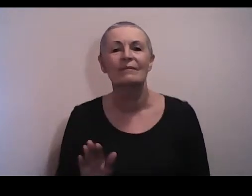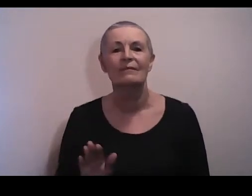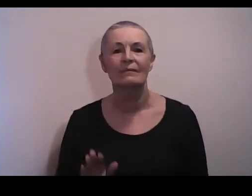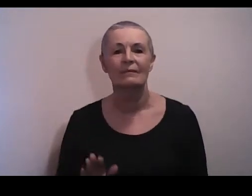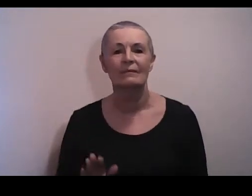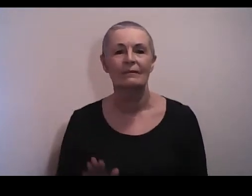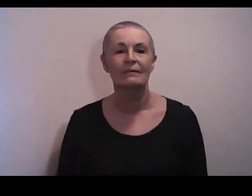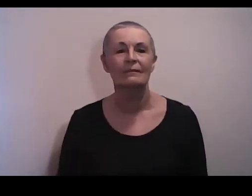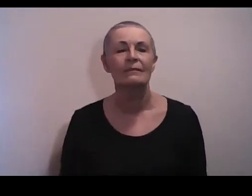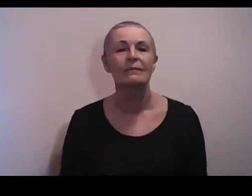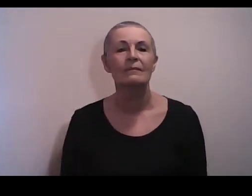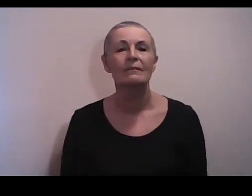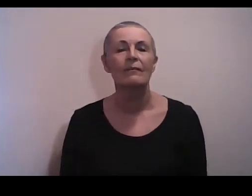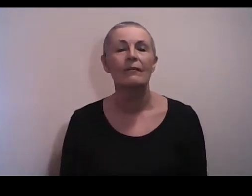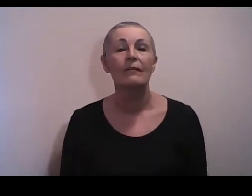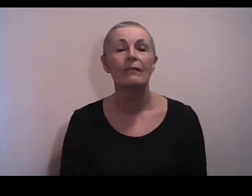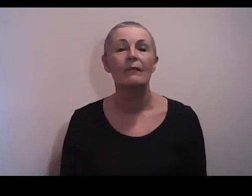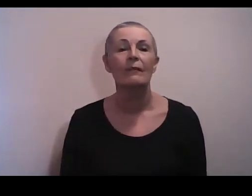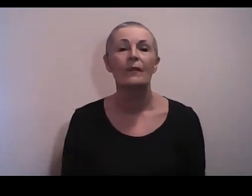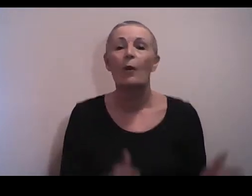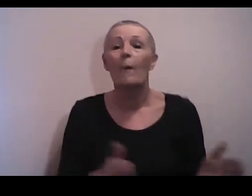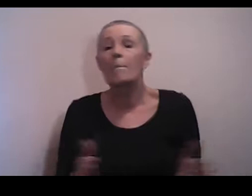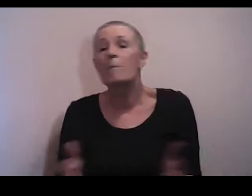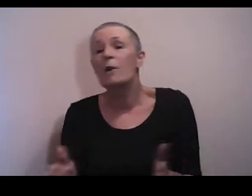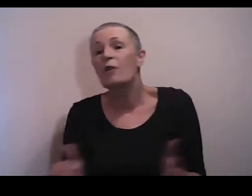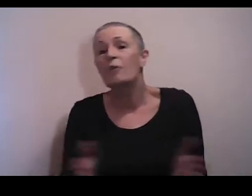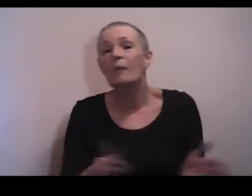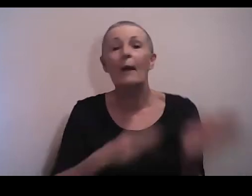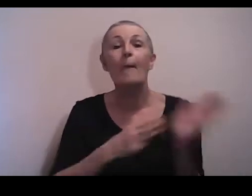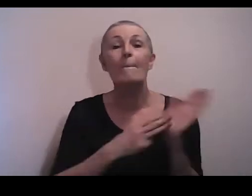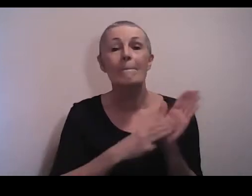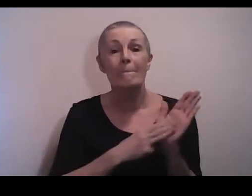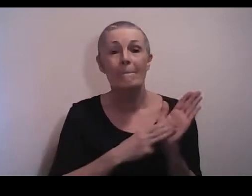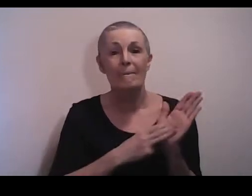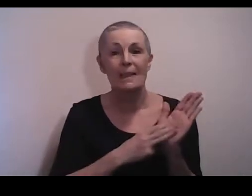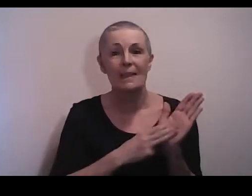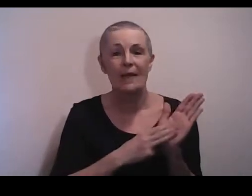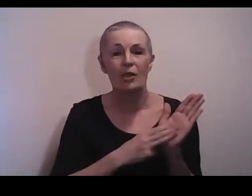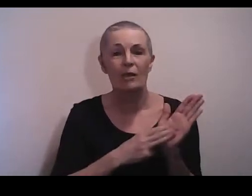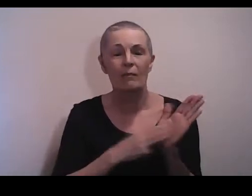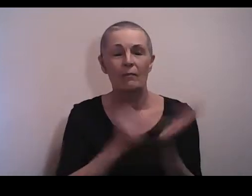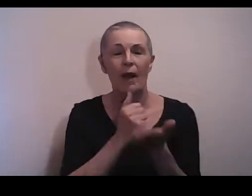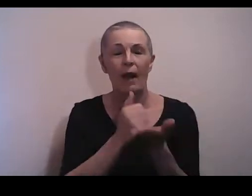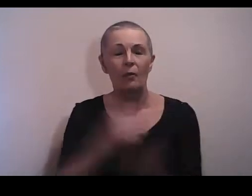And again, this is movement meditation. So it helps to calm your mind.